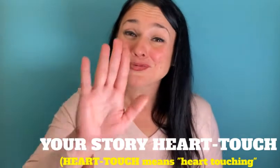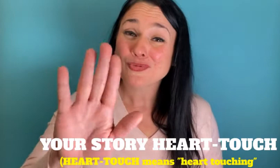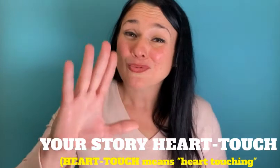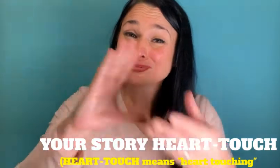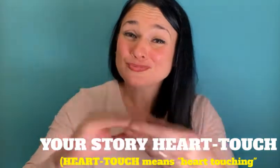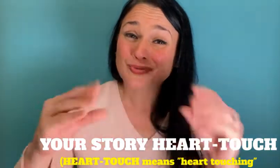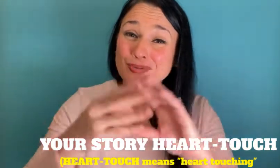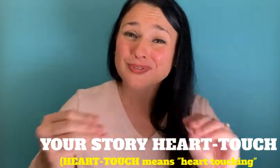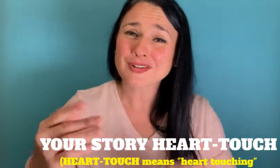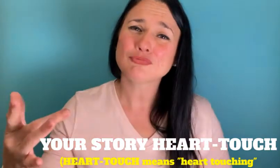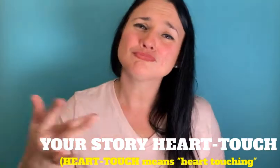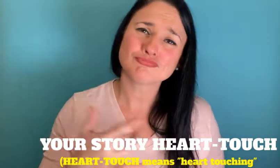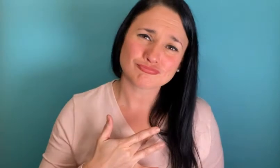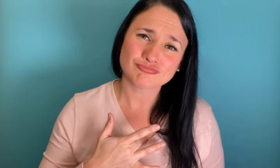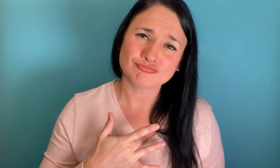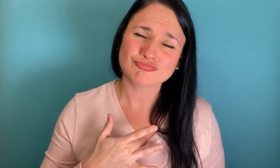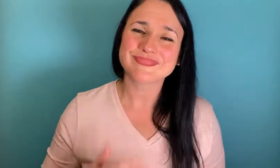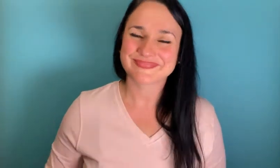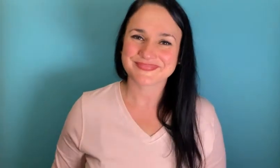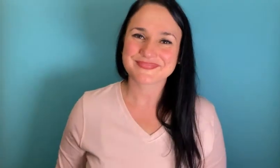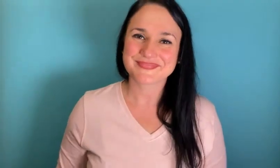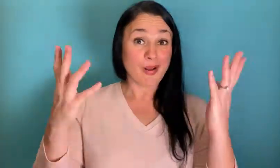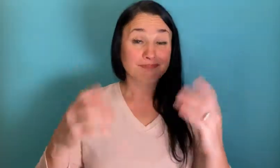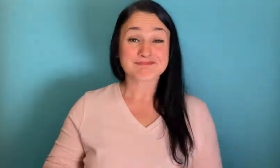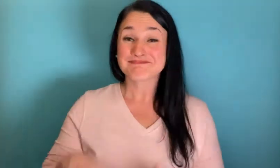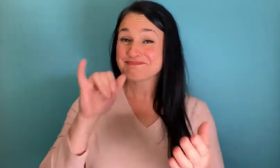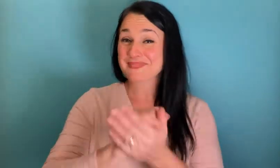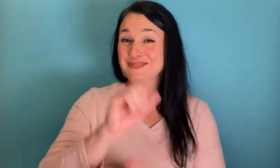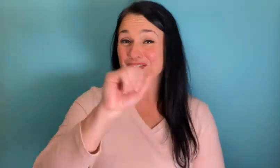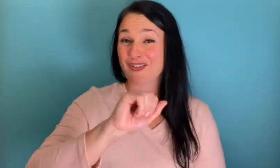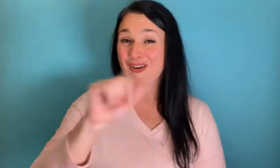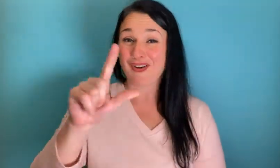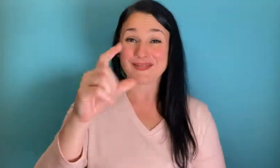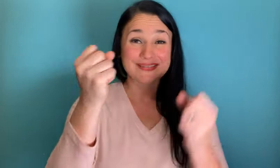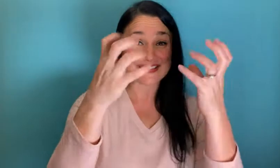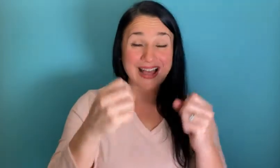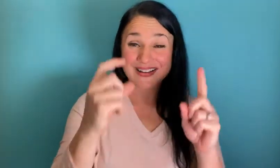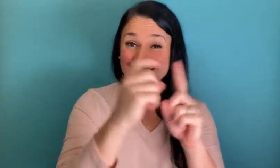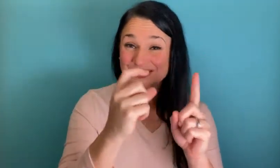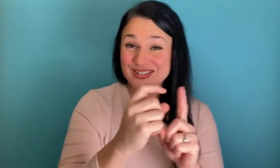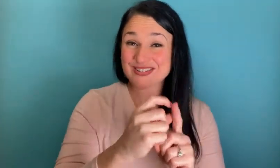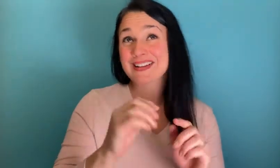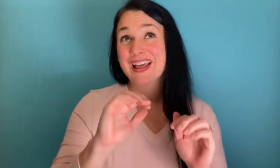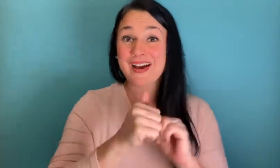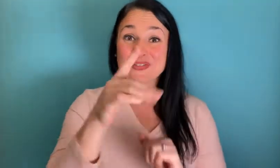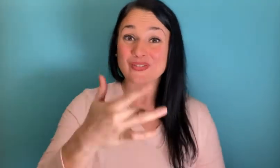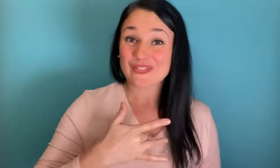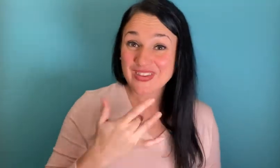Aw, your story is super heart-touching. And well, that's all the signed words that I have on